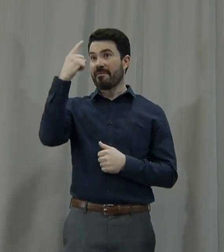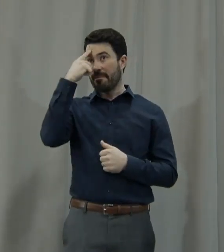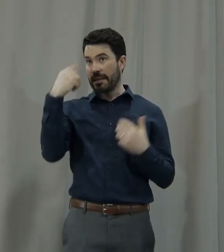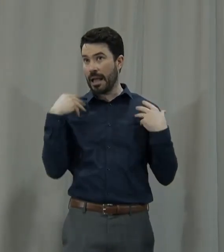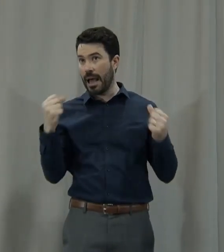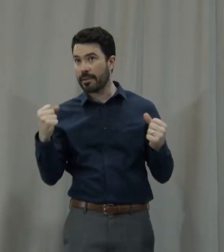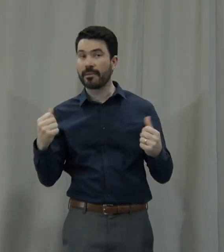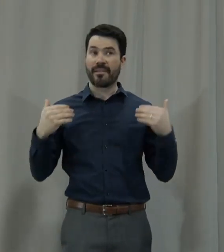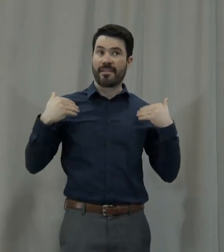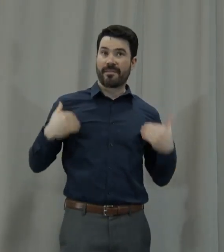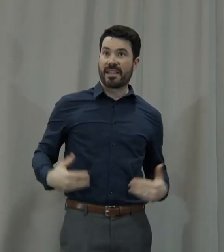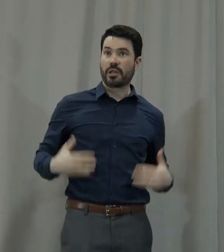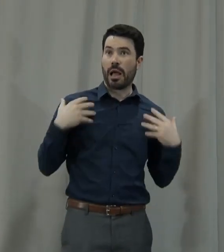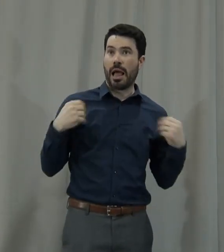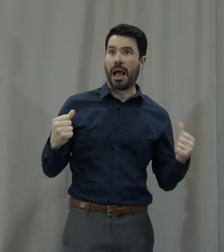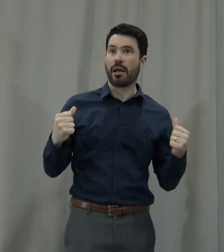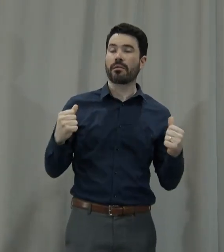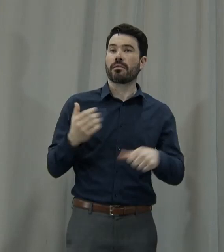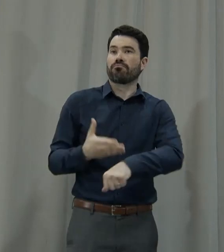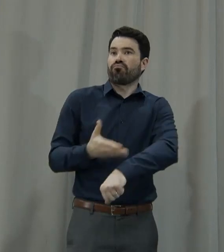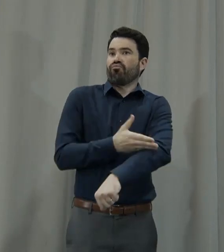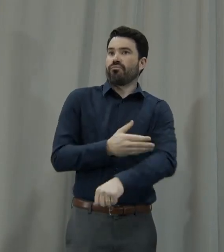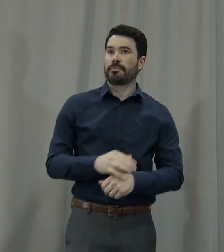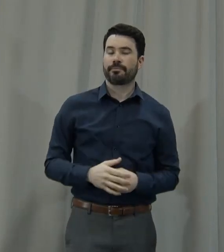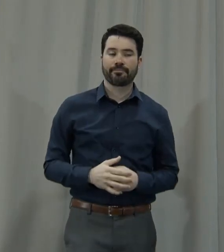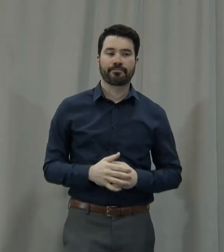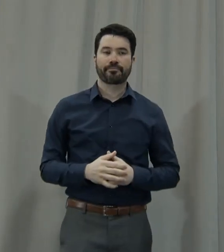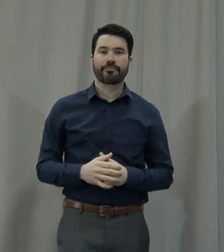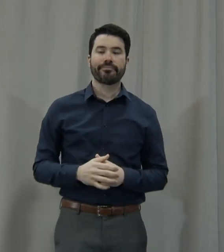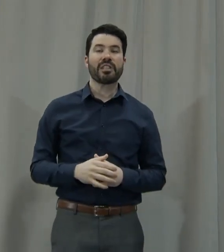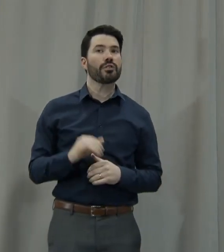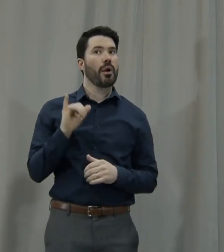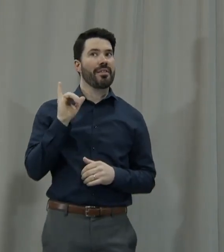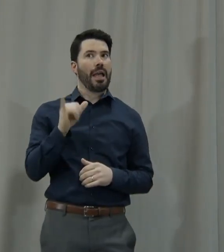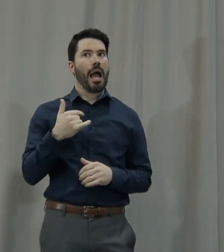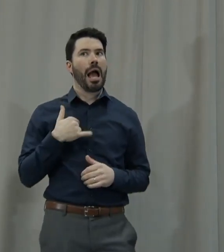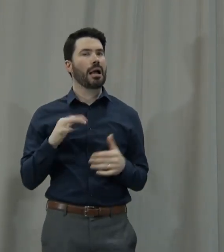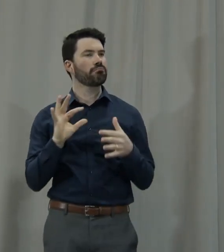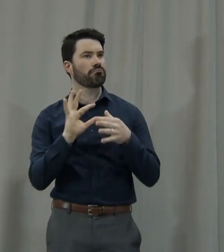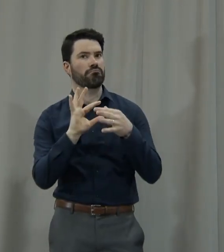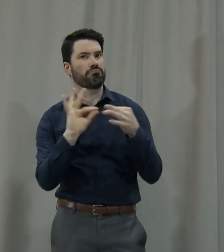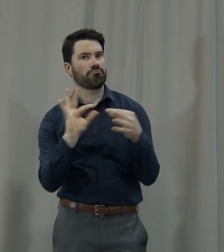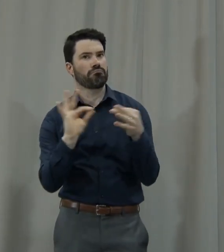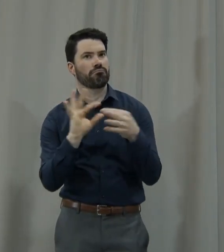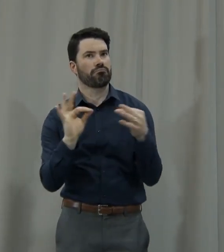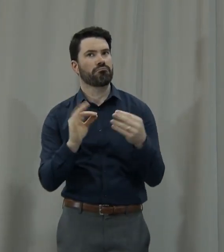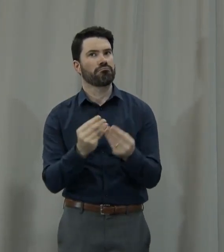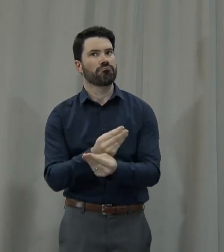So I just real quickly want to just share with you and remind you of